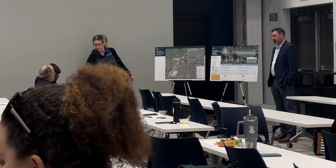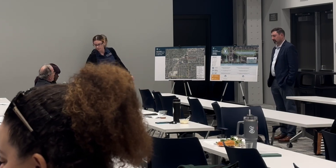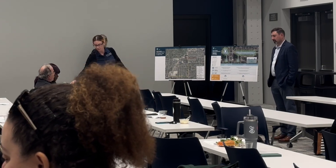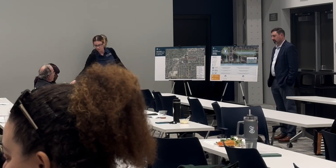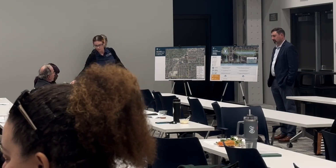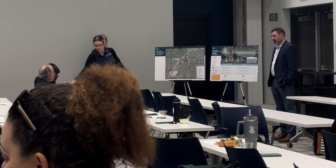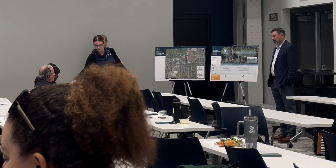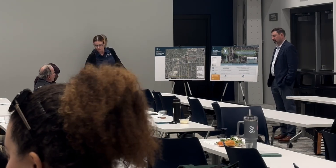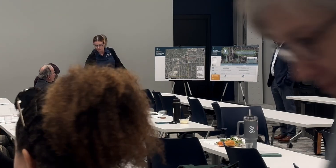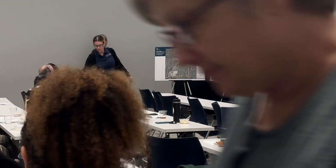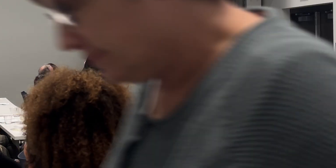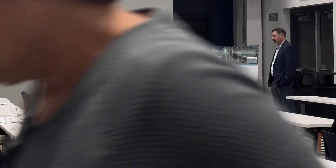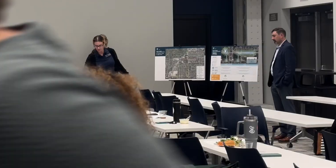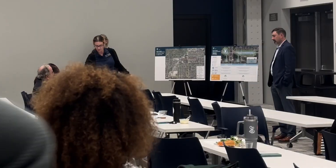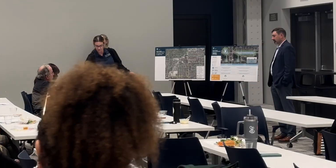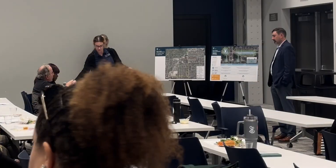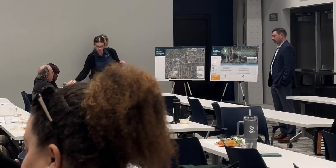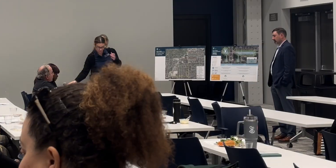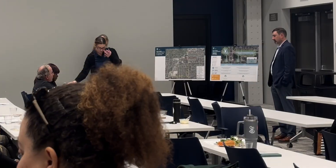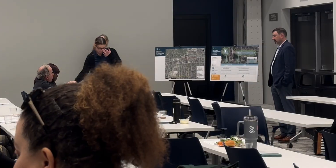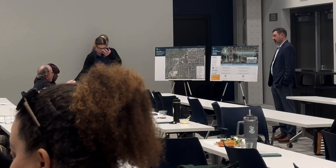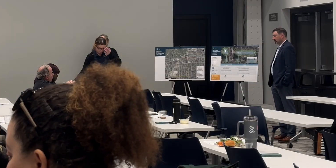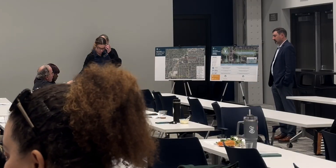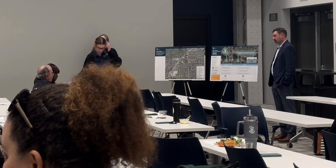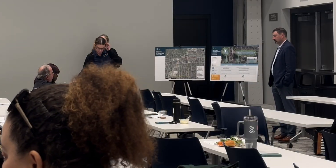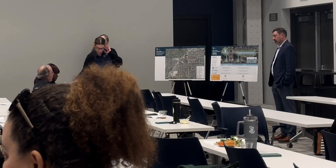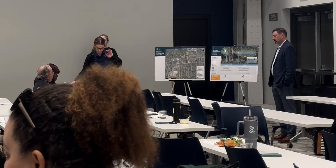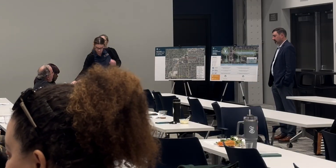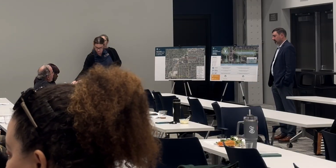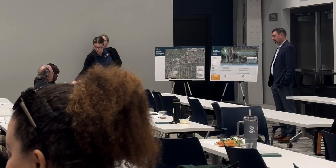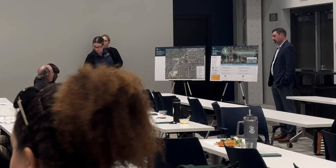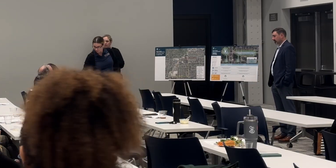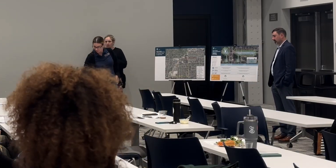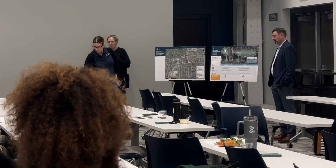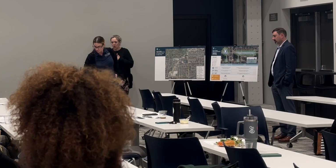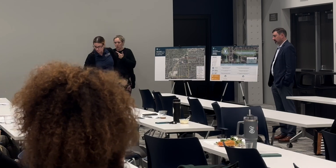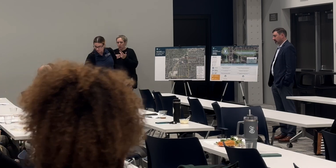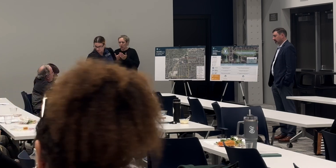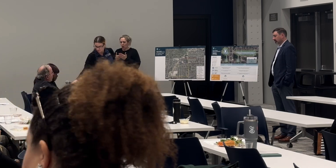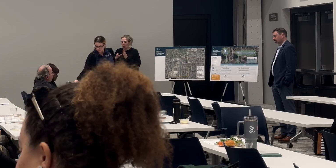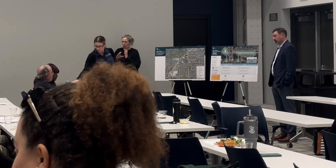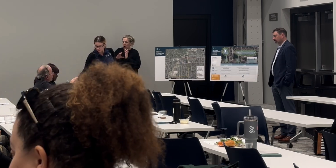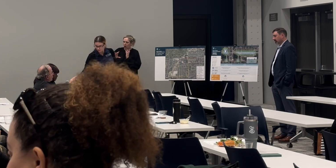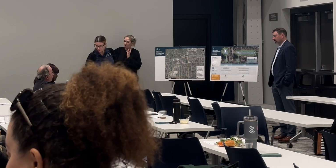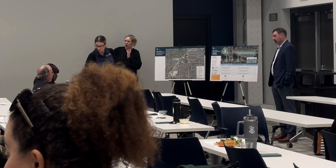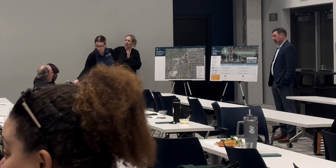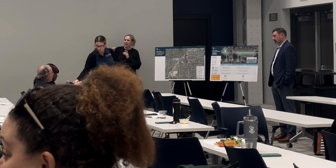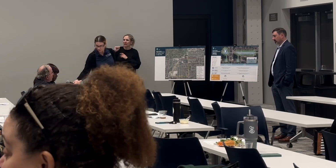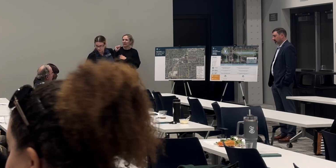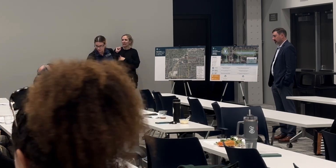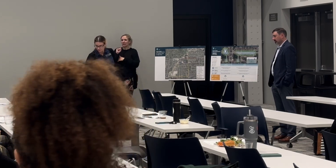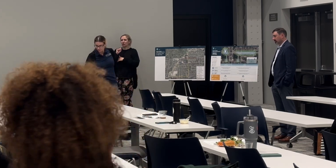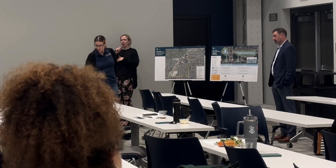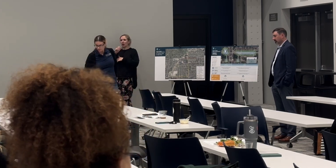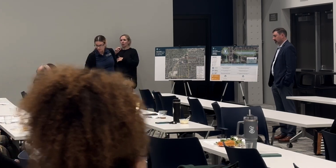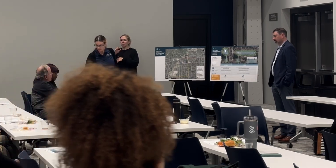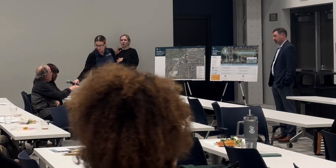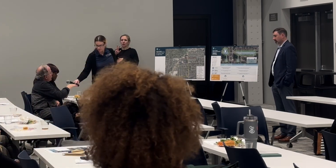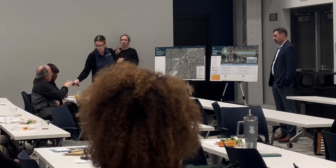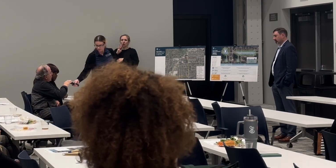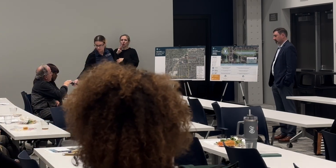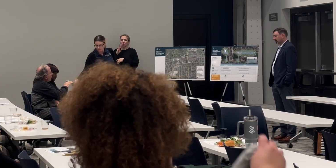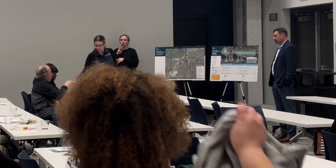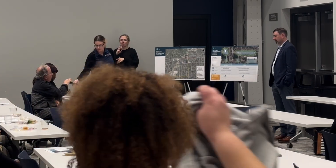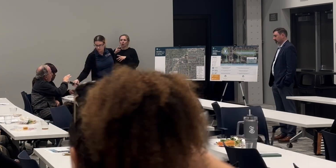Address it before this is gonna go to the entire decades, get to a pre-drainage system.